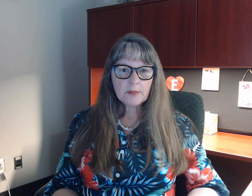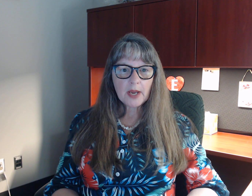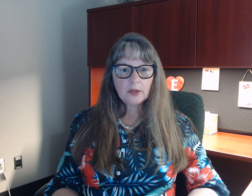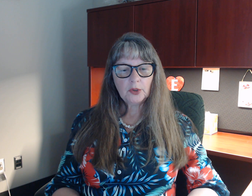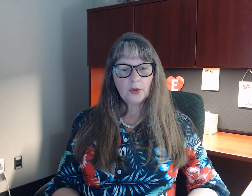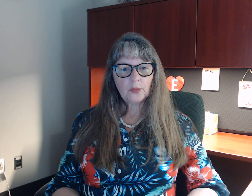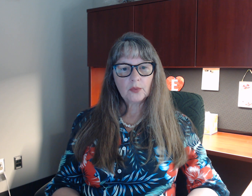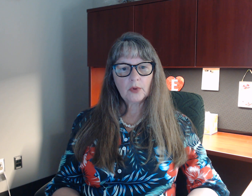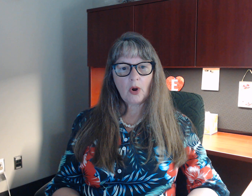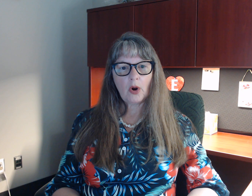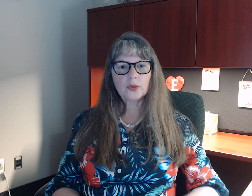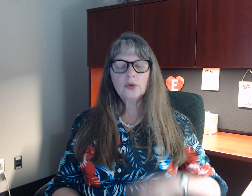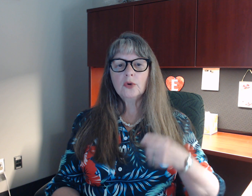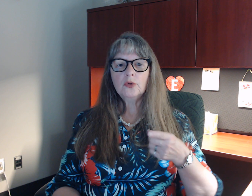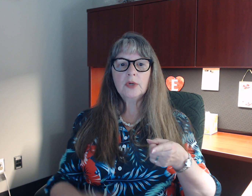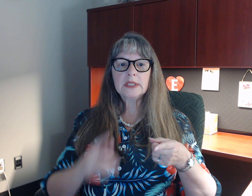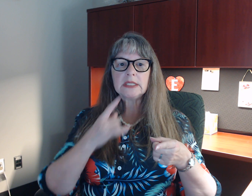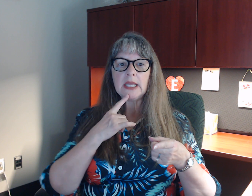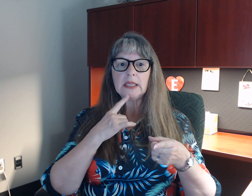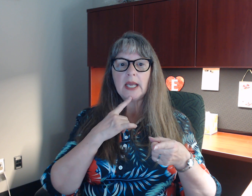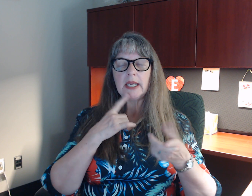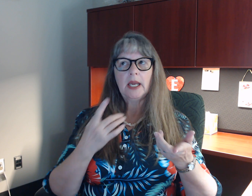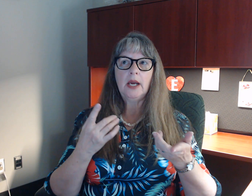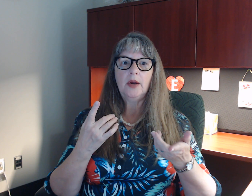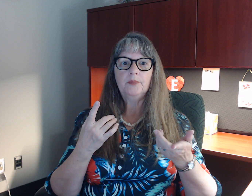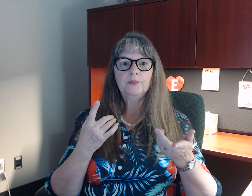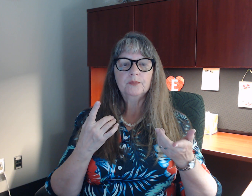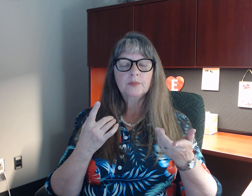about, cars? You can say